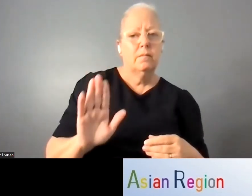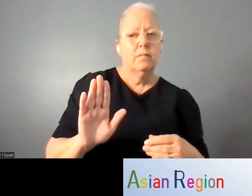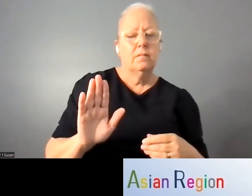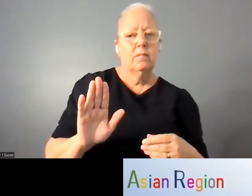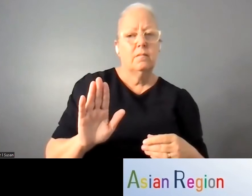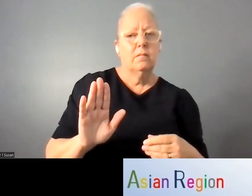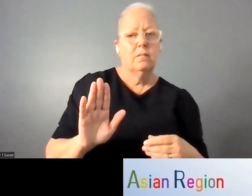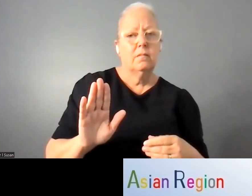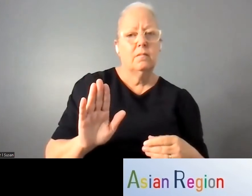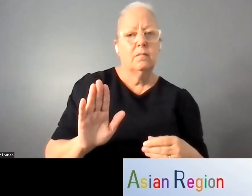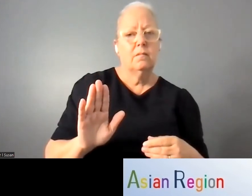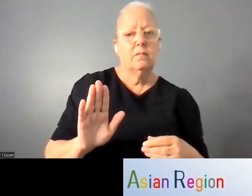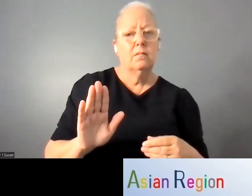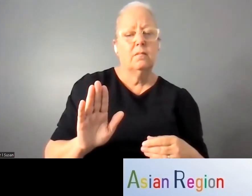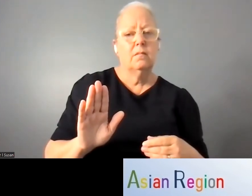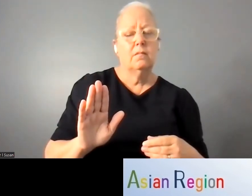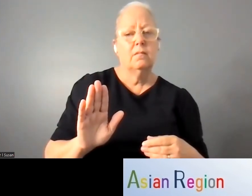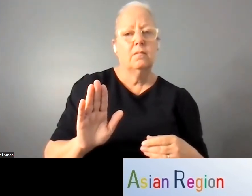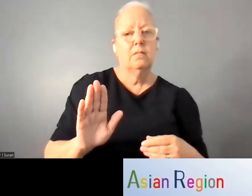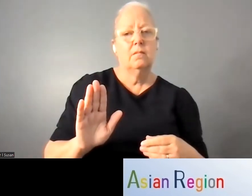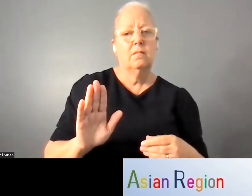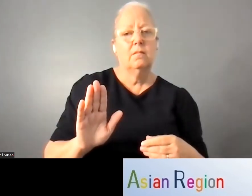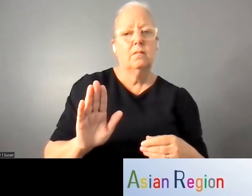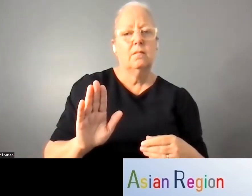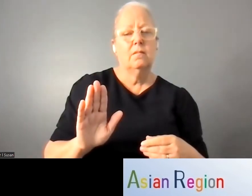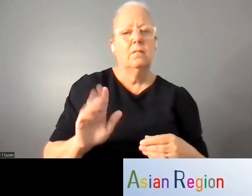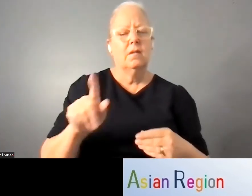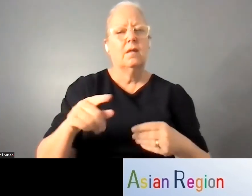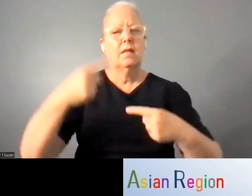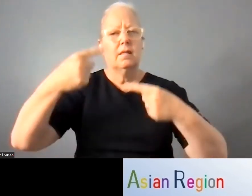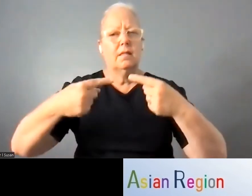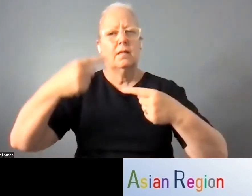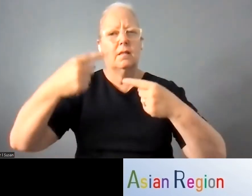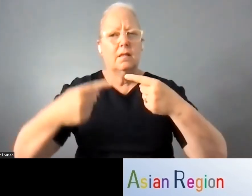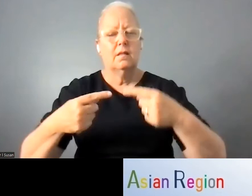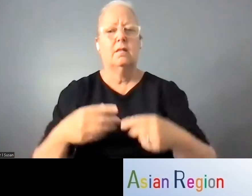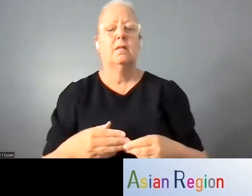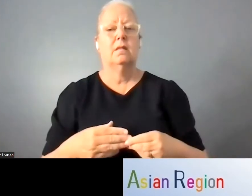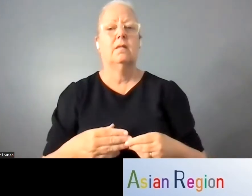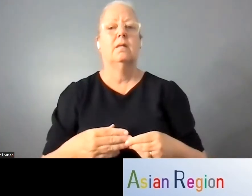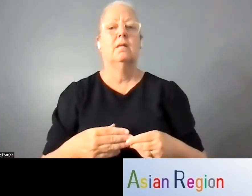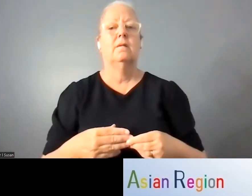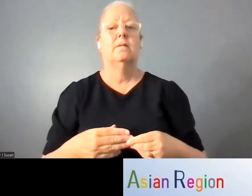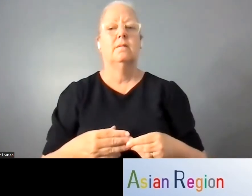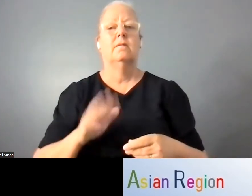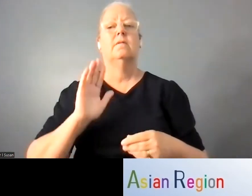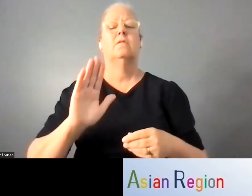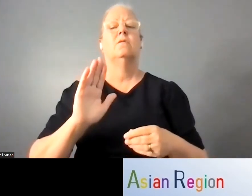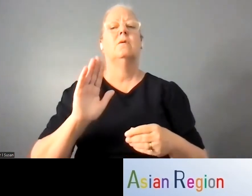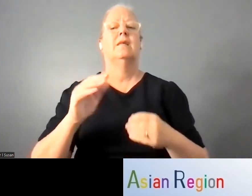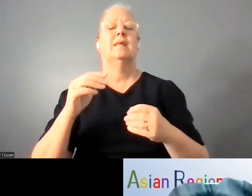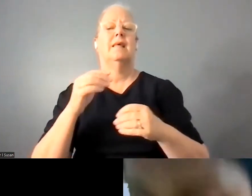the Sharp Memorial School for the Blind through the Bajaj Institute of Learning